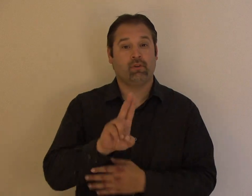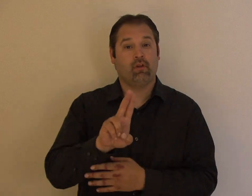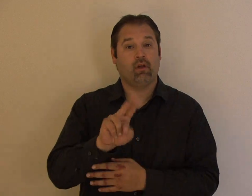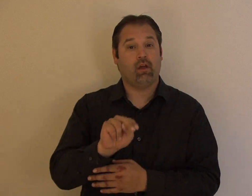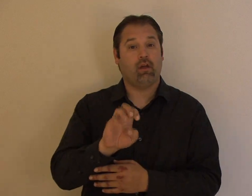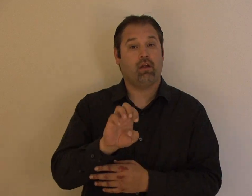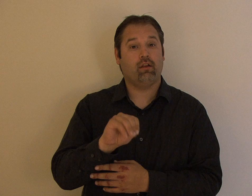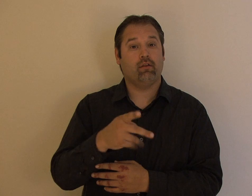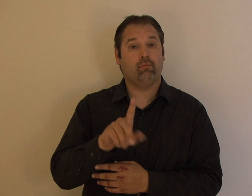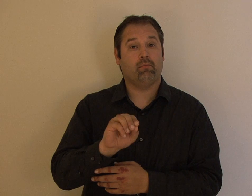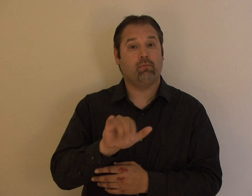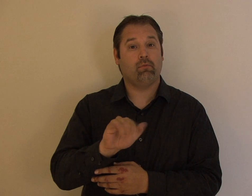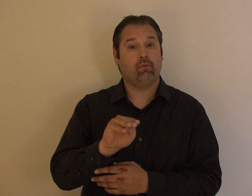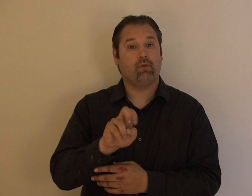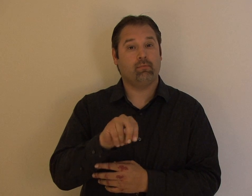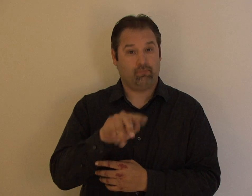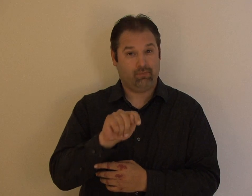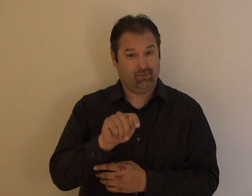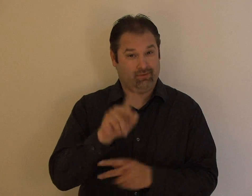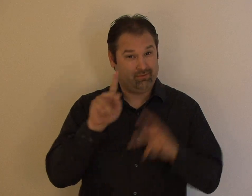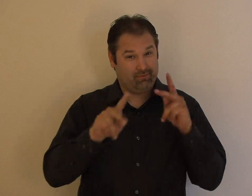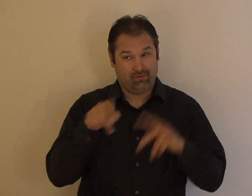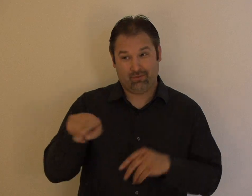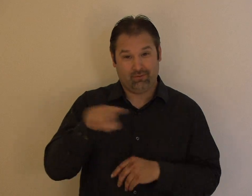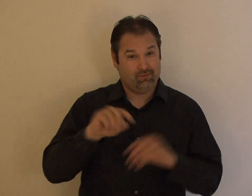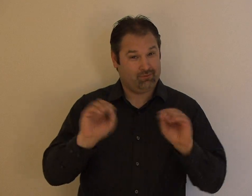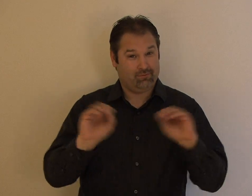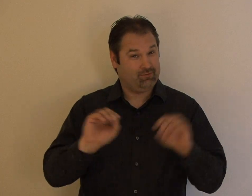Unemployment rates are high, and jobs are very hard to come by.